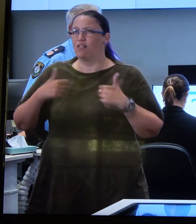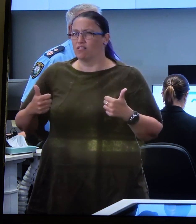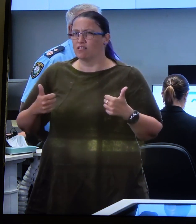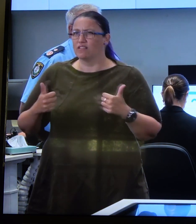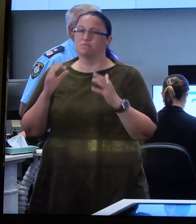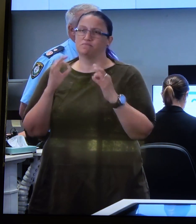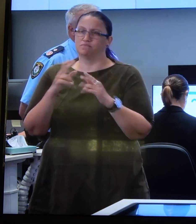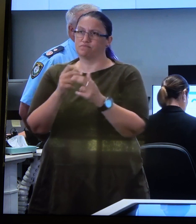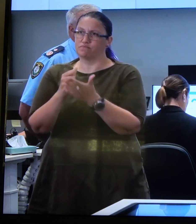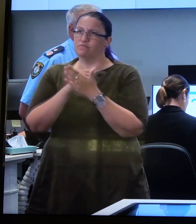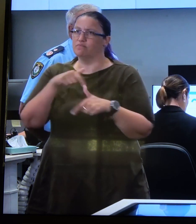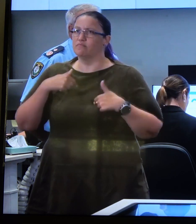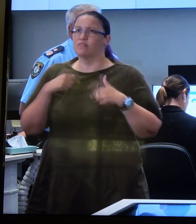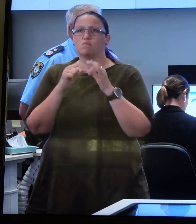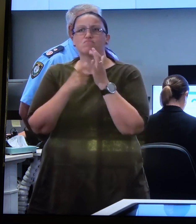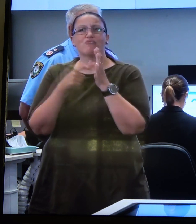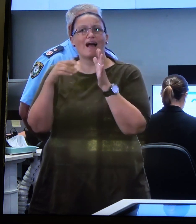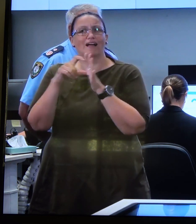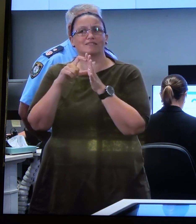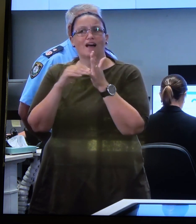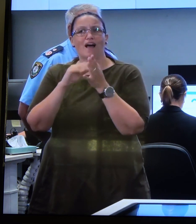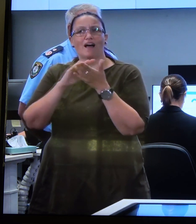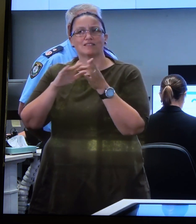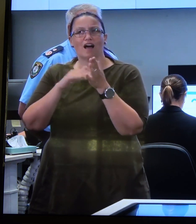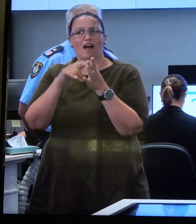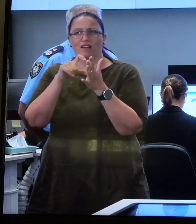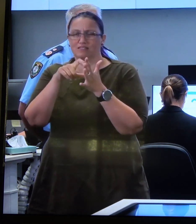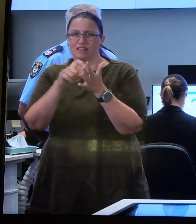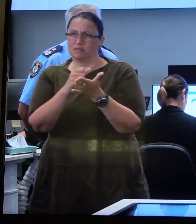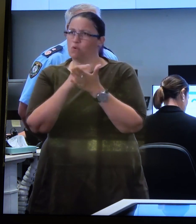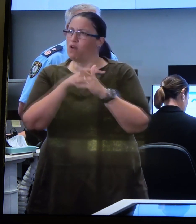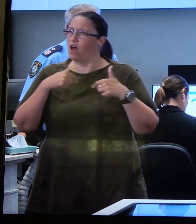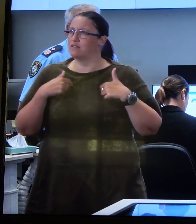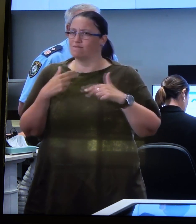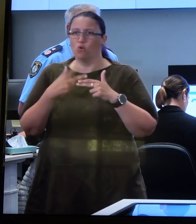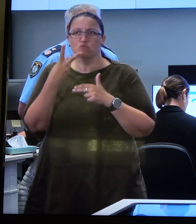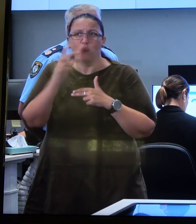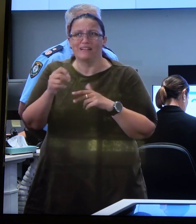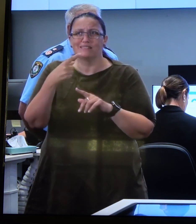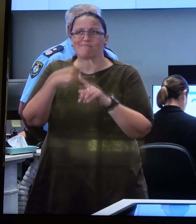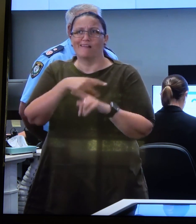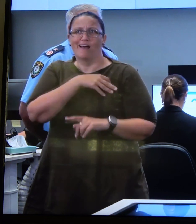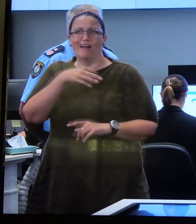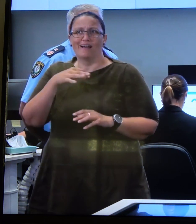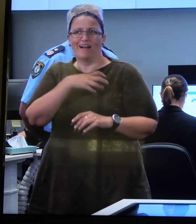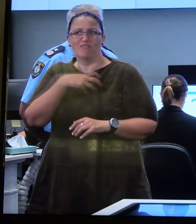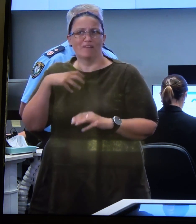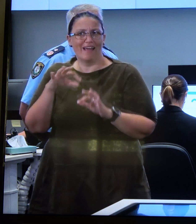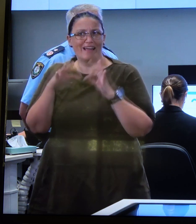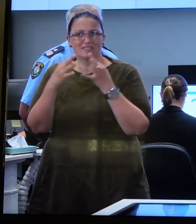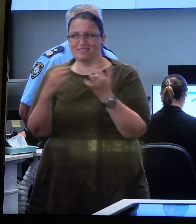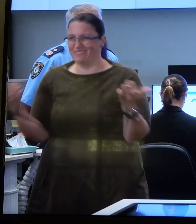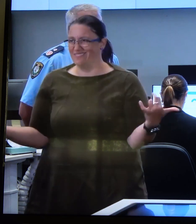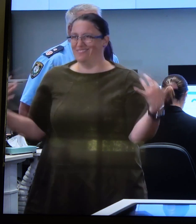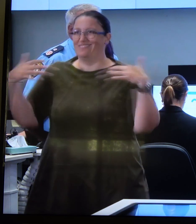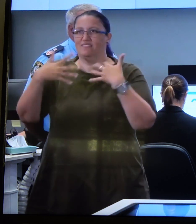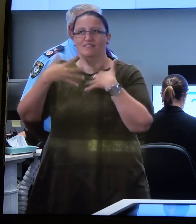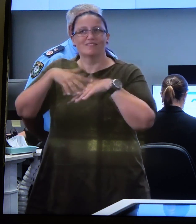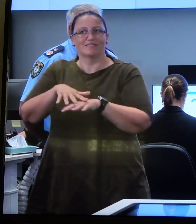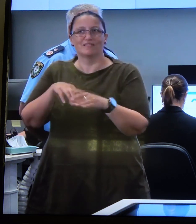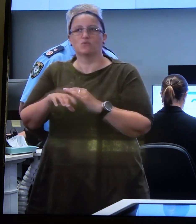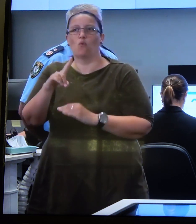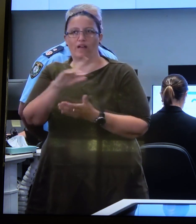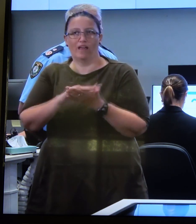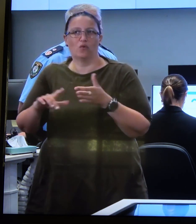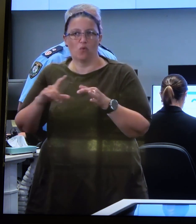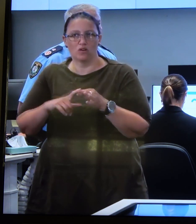big operation moving 20 odd agencies and different parts of government into the one headquarters, but an important and vital step to